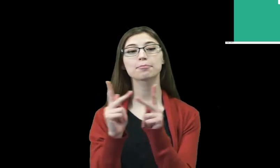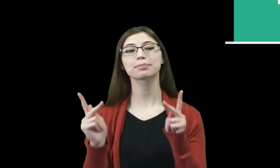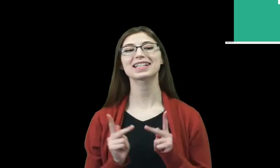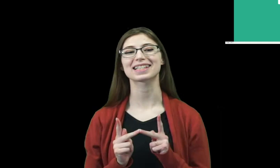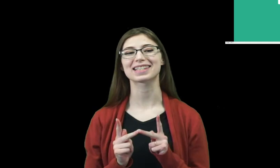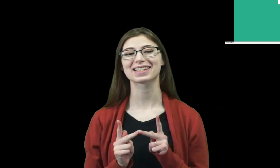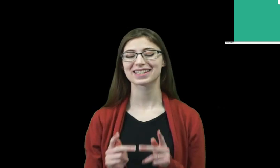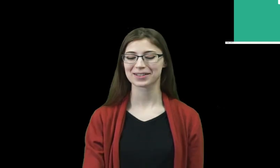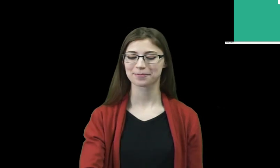Places.